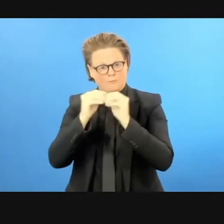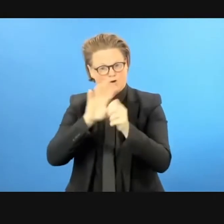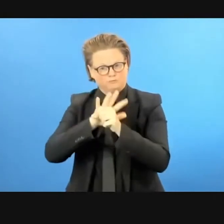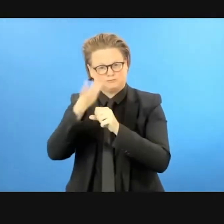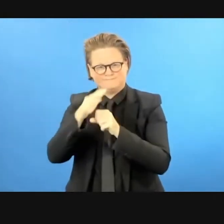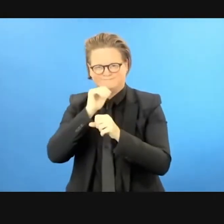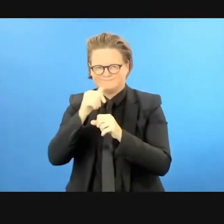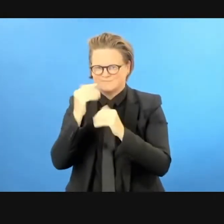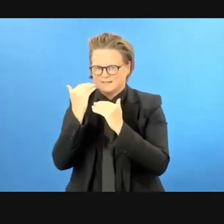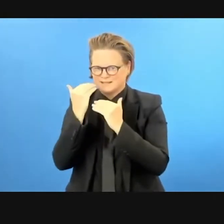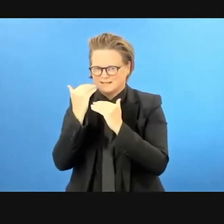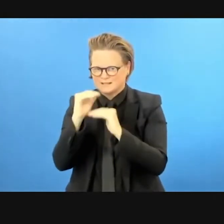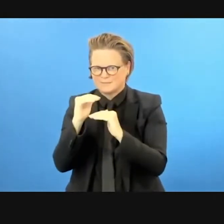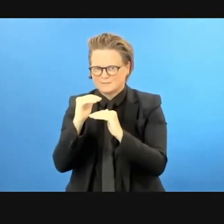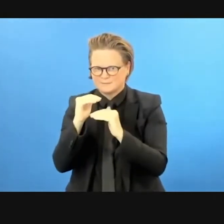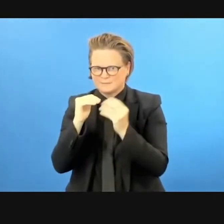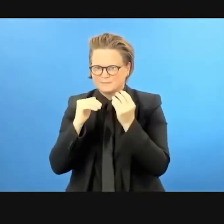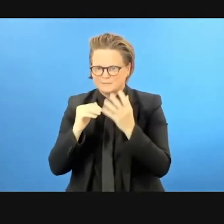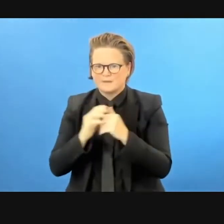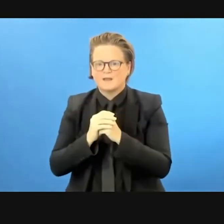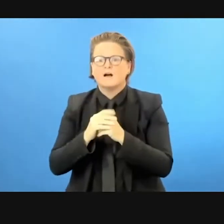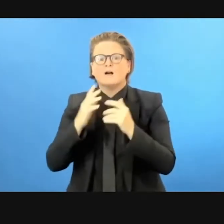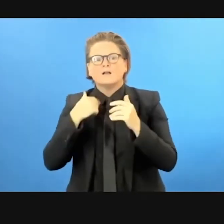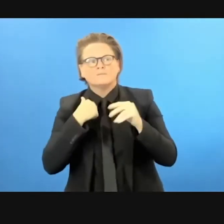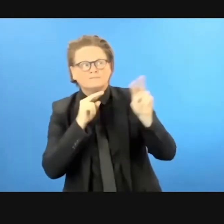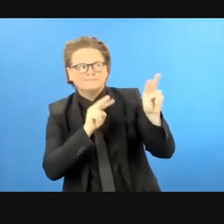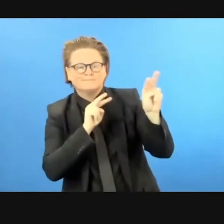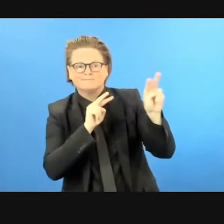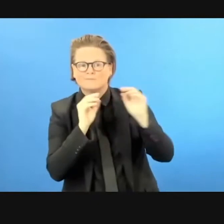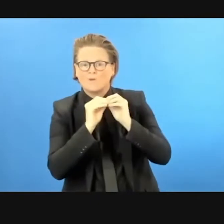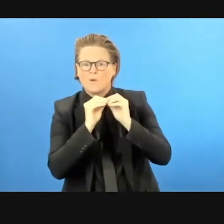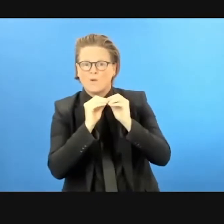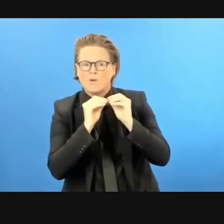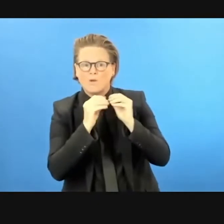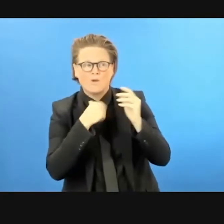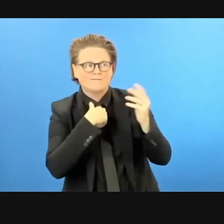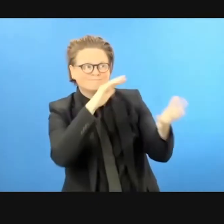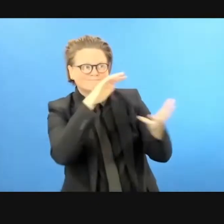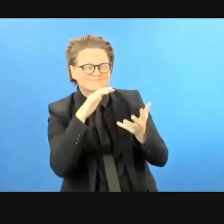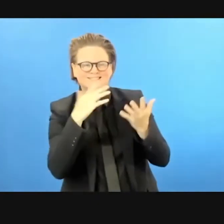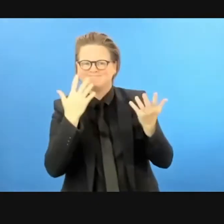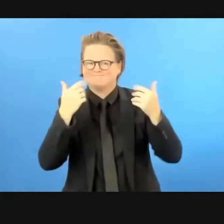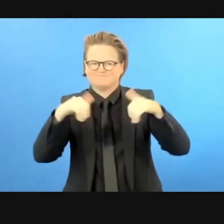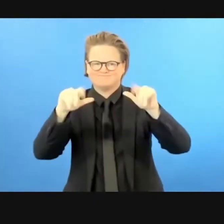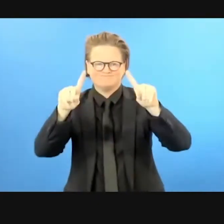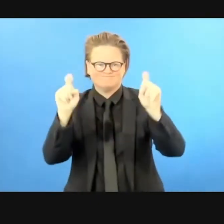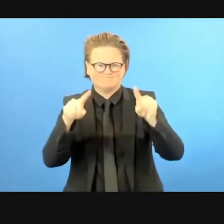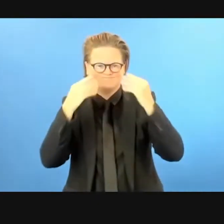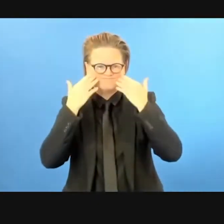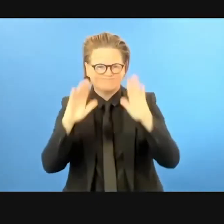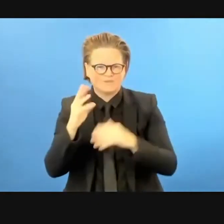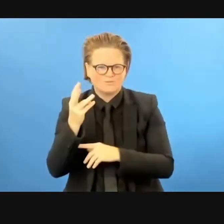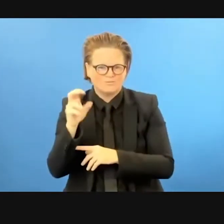to understand when that supply will increase. We do not know how much of the vaccine we will get on a